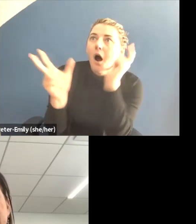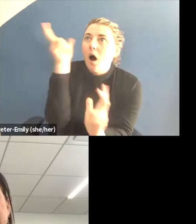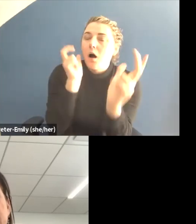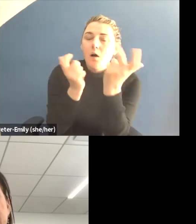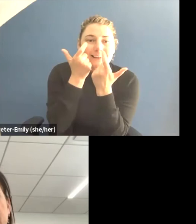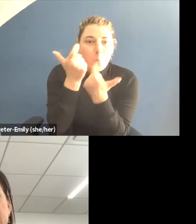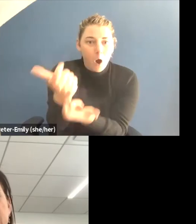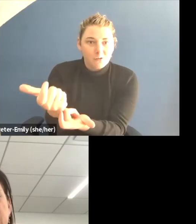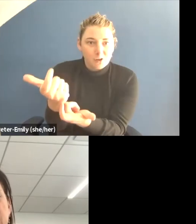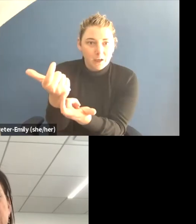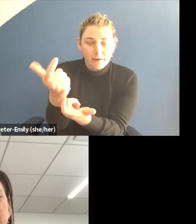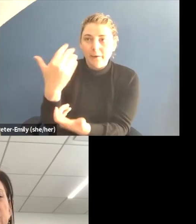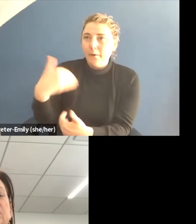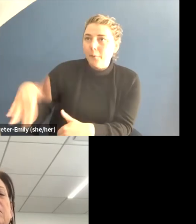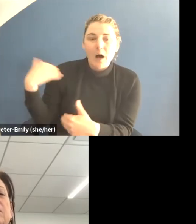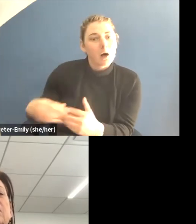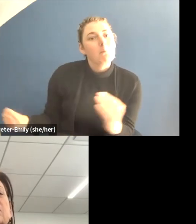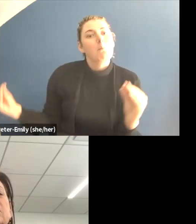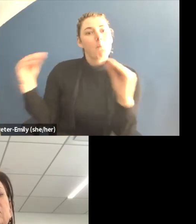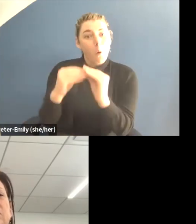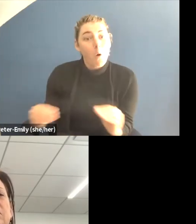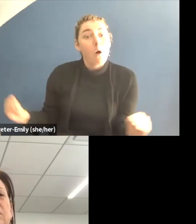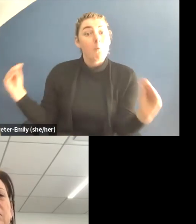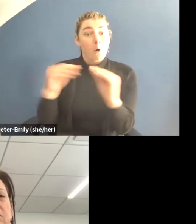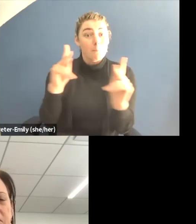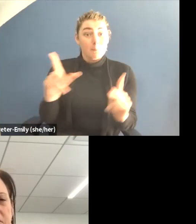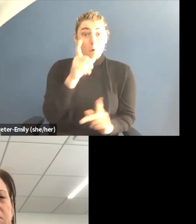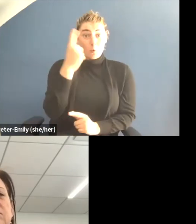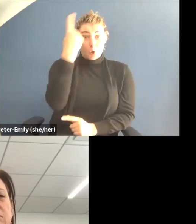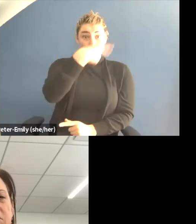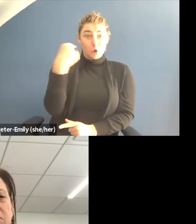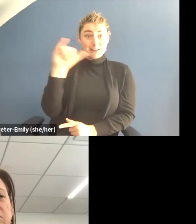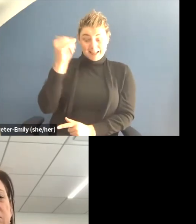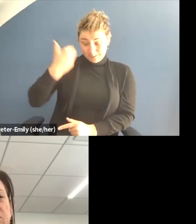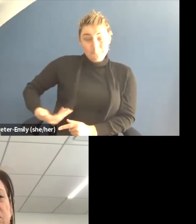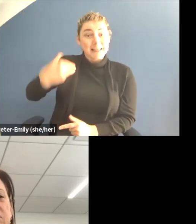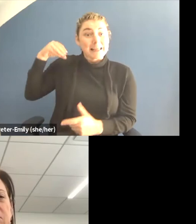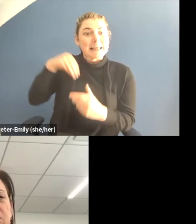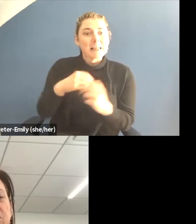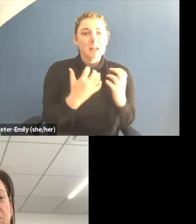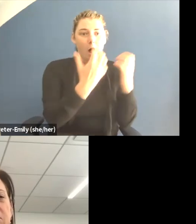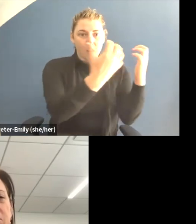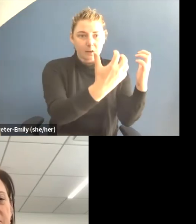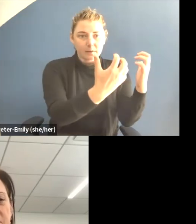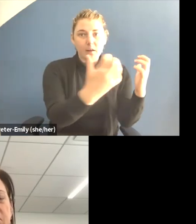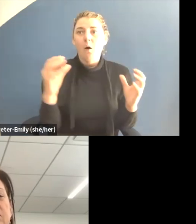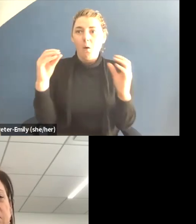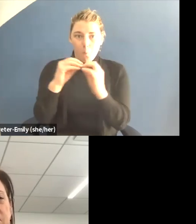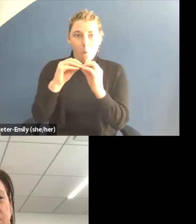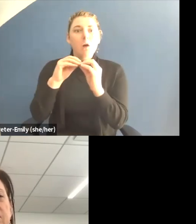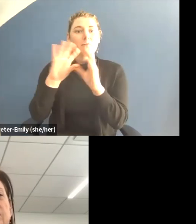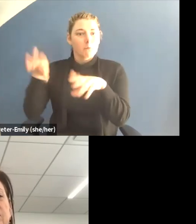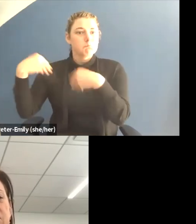watching more and more people who look like me in the audience, more and more of the curation on